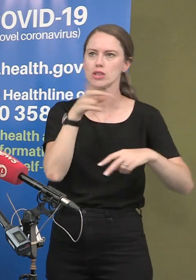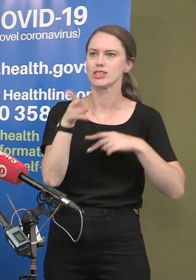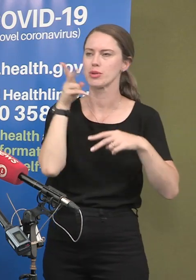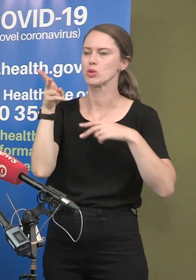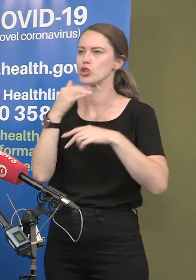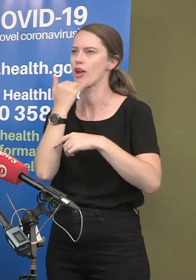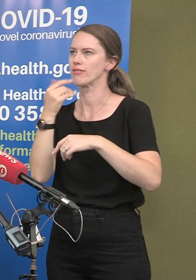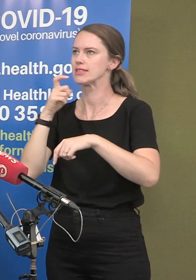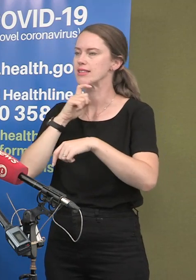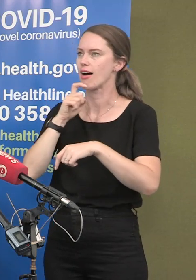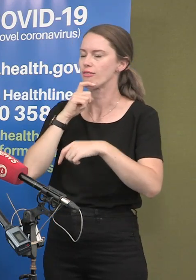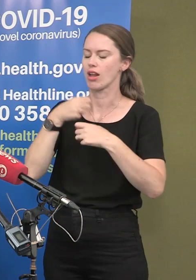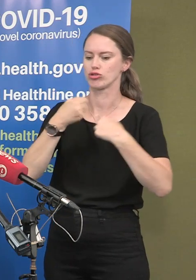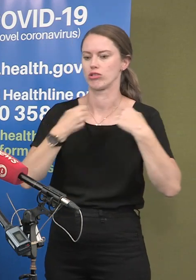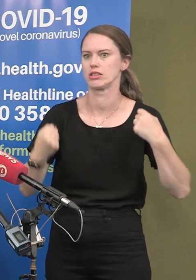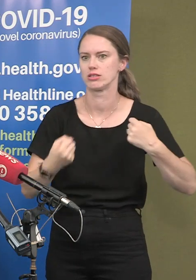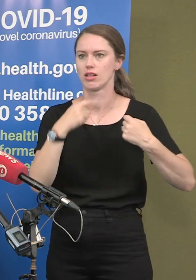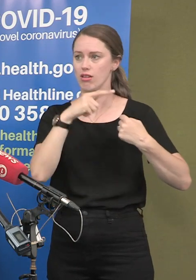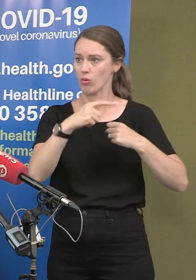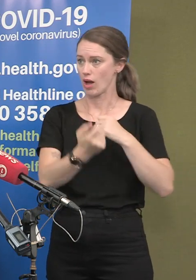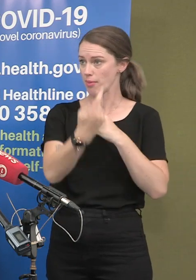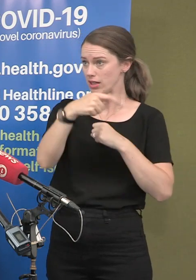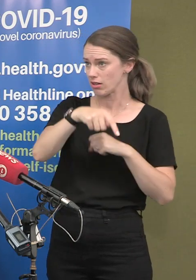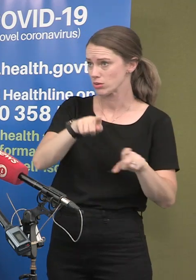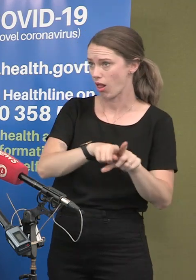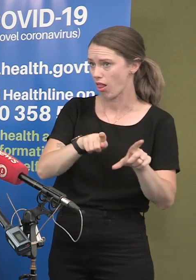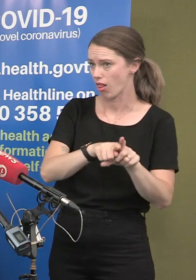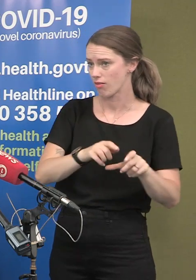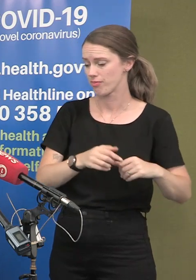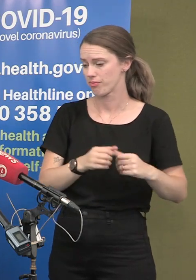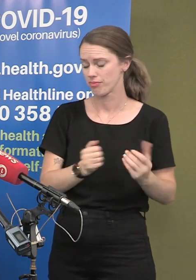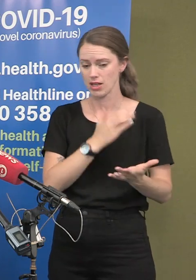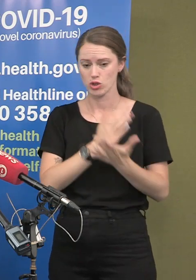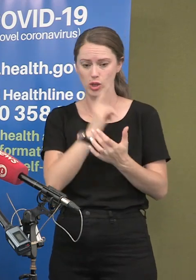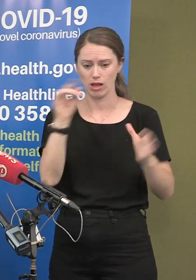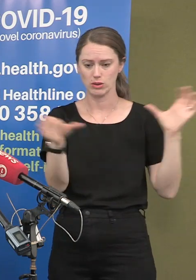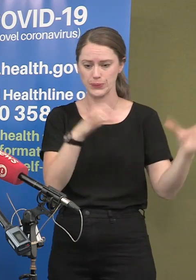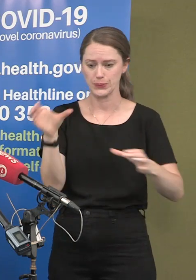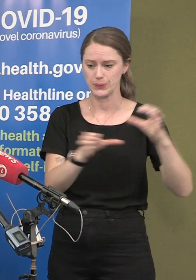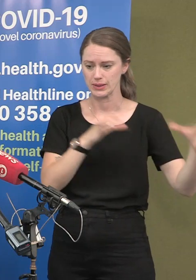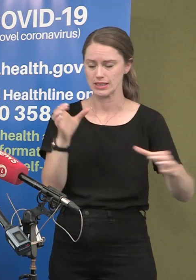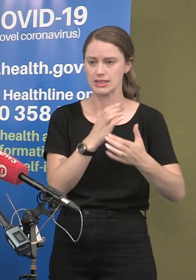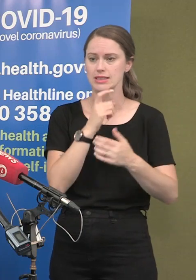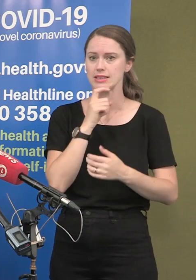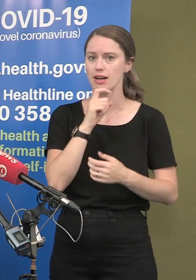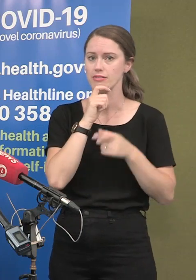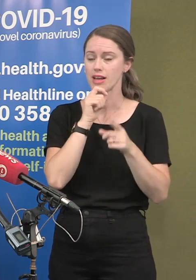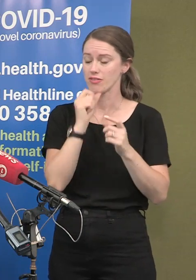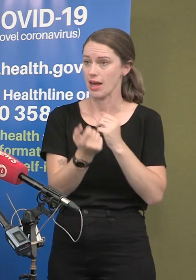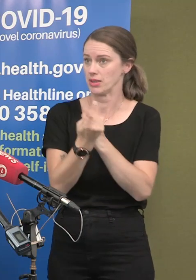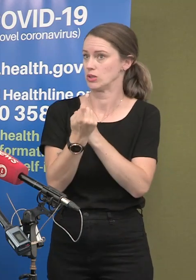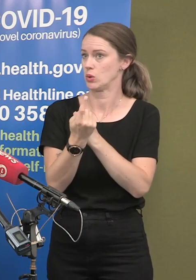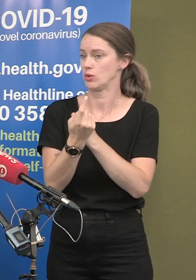were overstretched. Are those kinds of things being looked at here as well to make sure you can pull in as many staff as you can? Because if it does